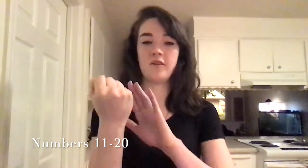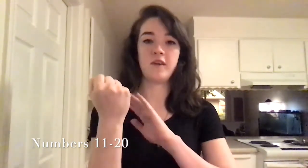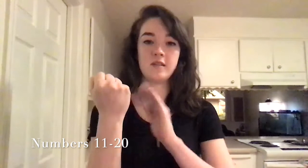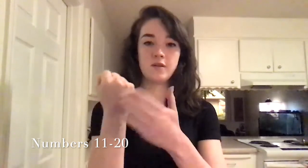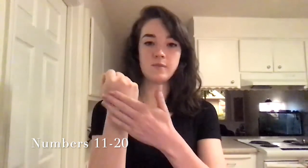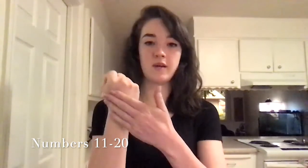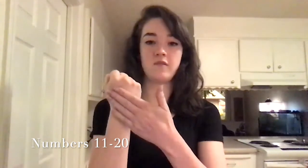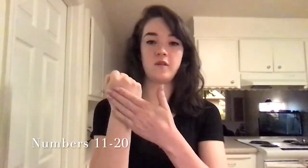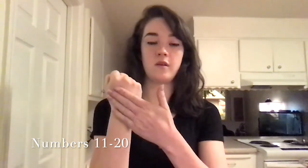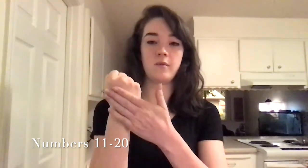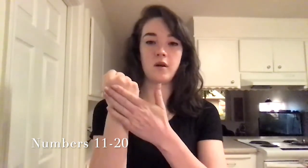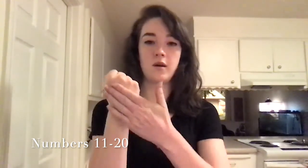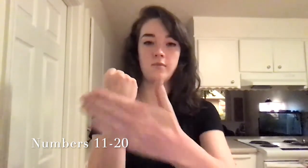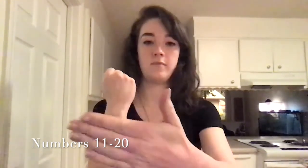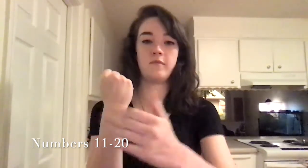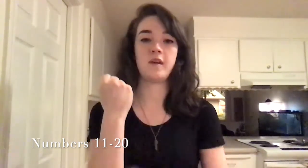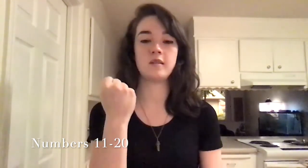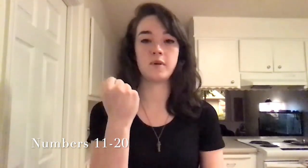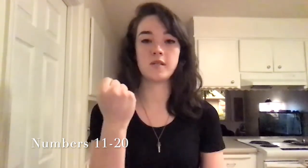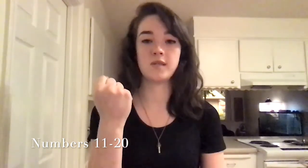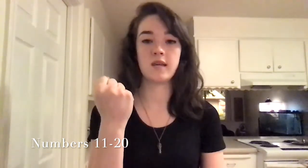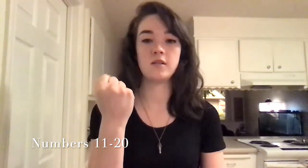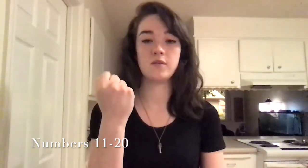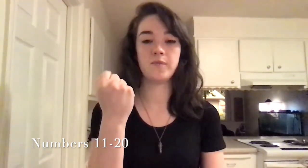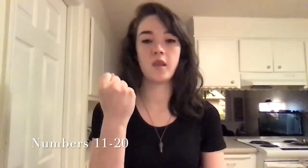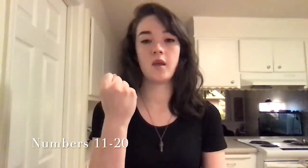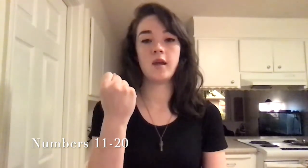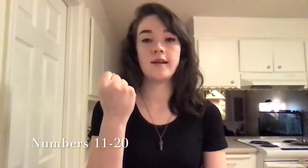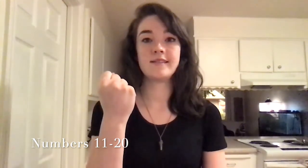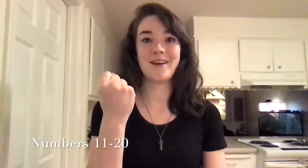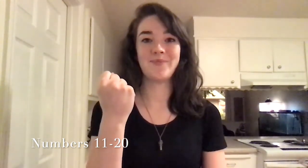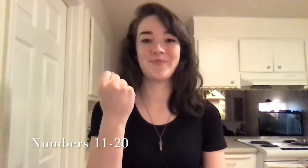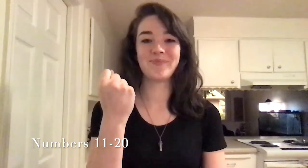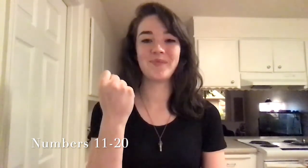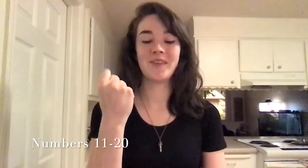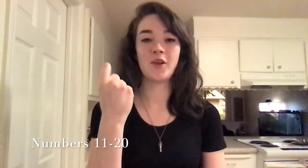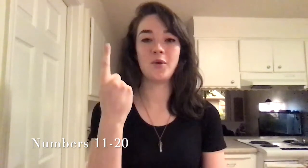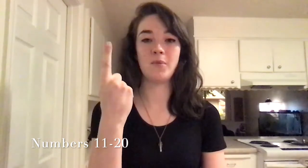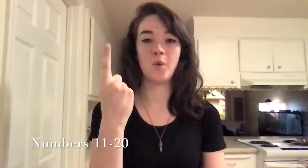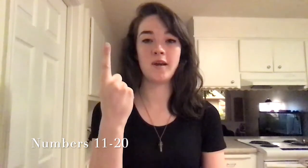facing us, back of our hand facing the person we're signing to. So number 1,